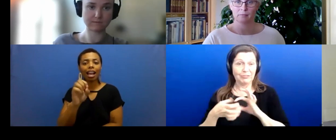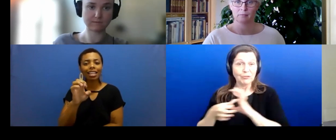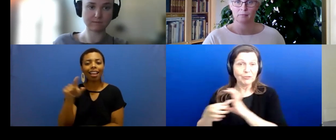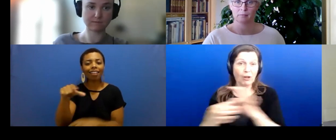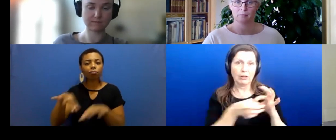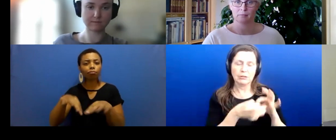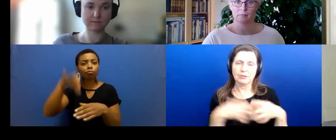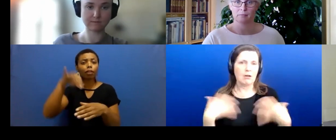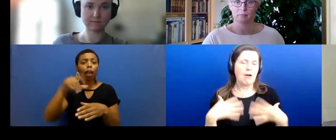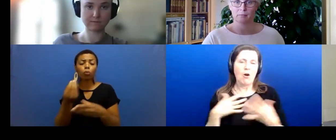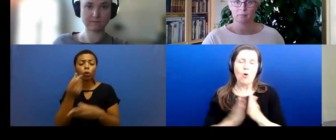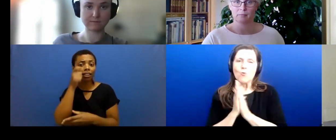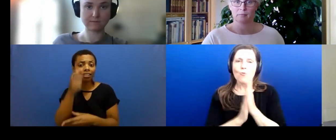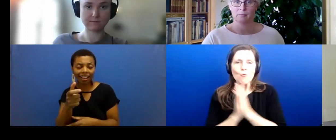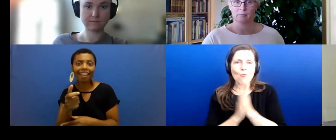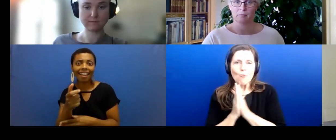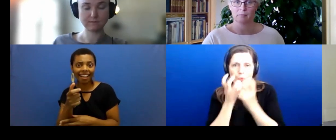very interesting for all of us.